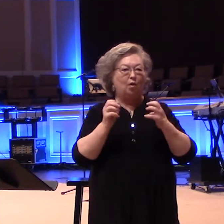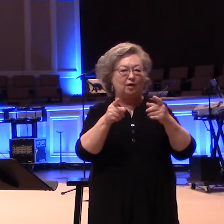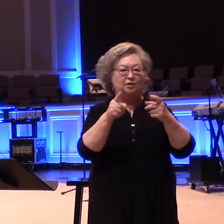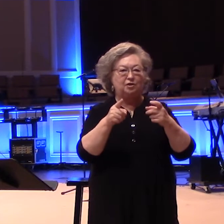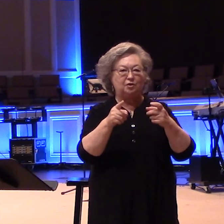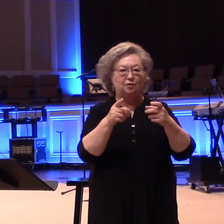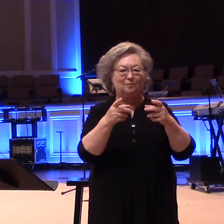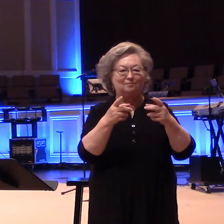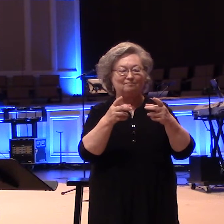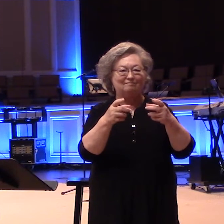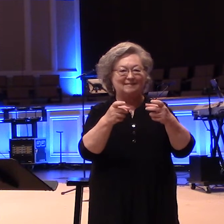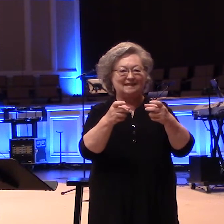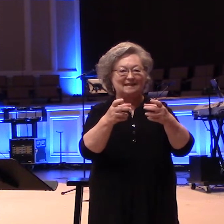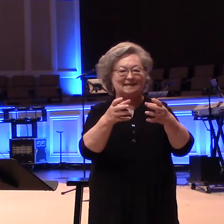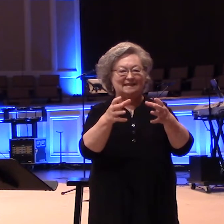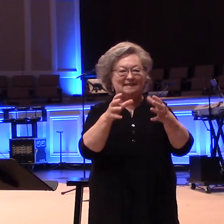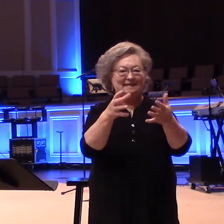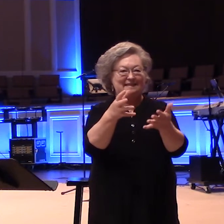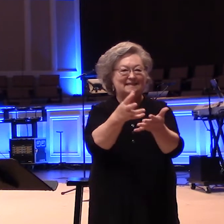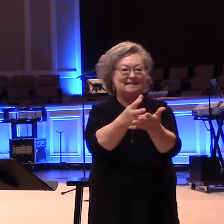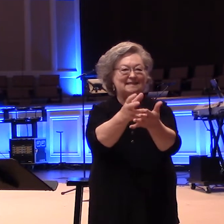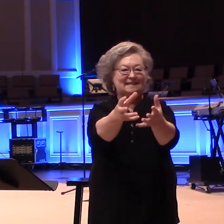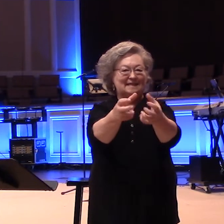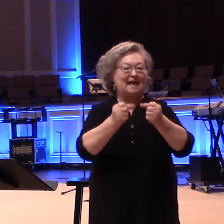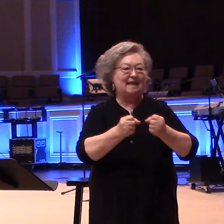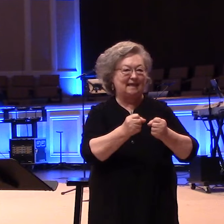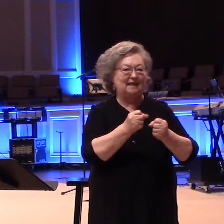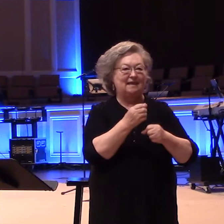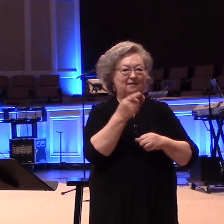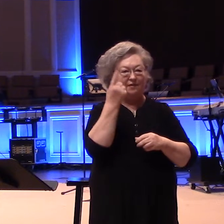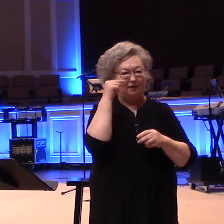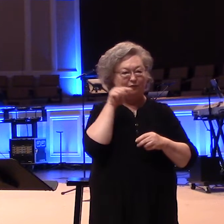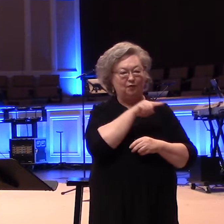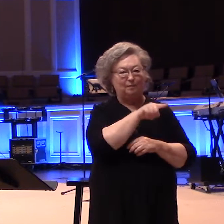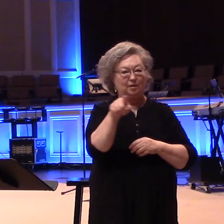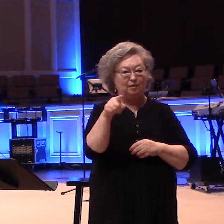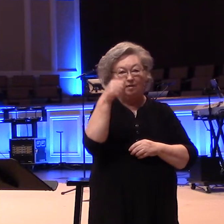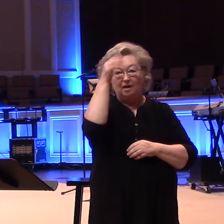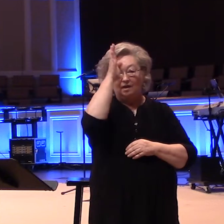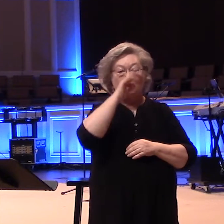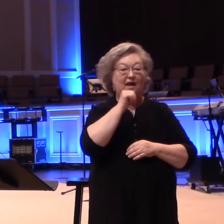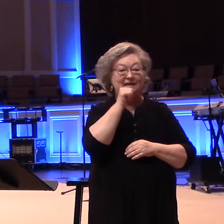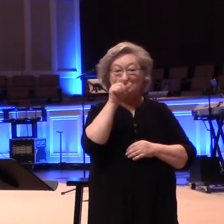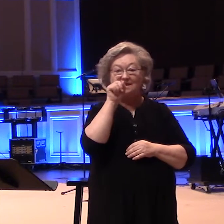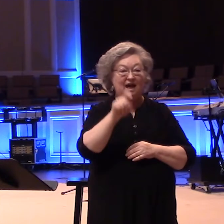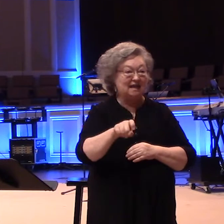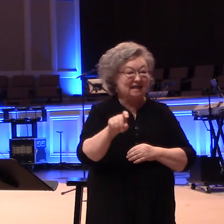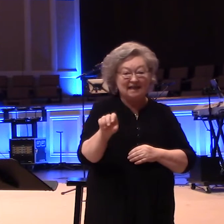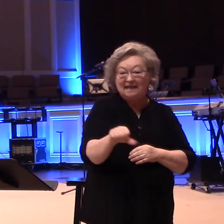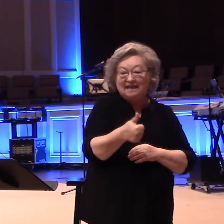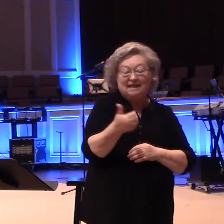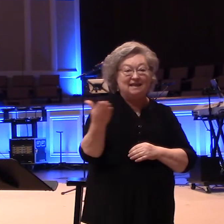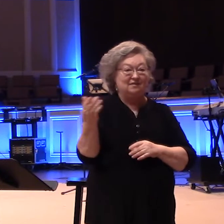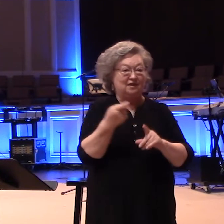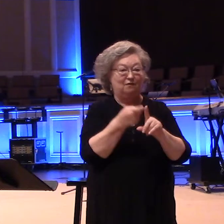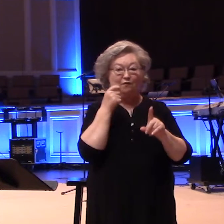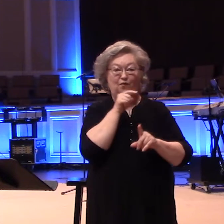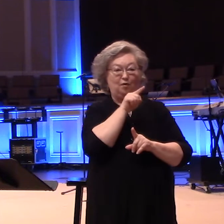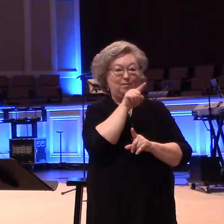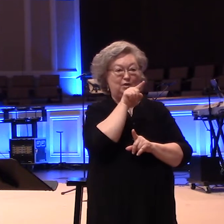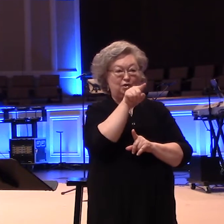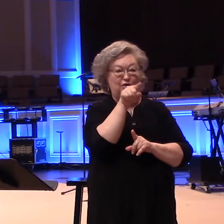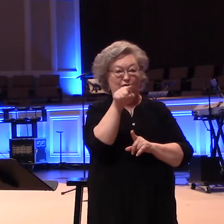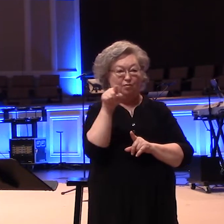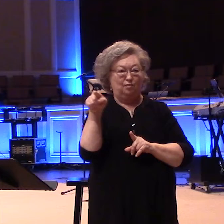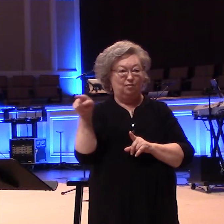not need anything. Let's settle something real quickly this morning. Does God need anything from you? No. No, if he needed